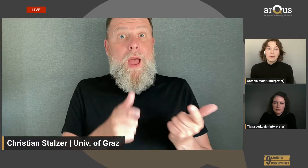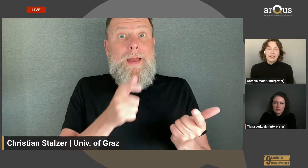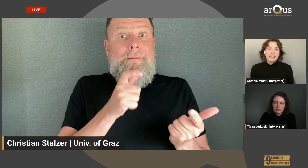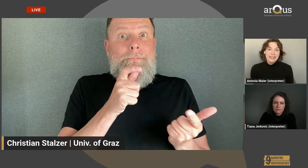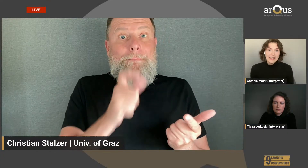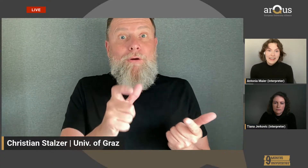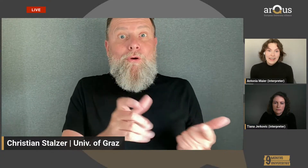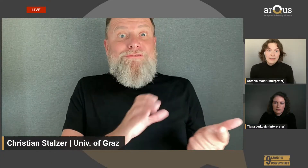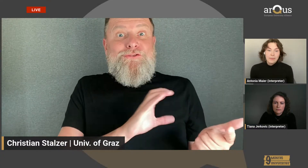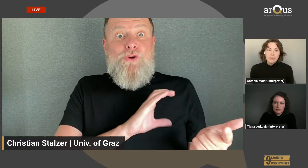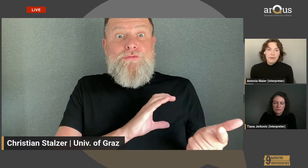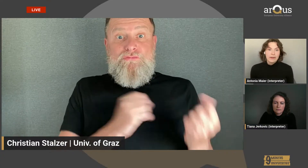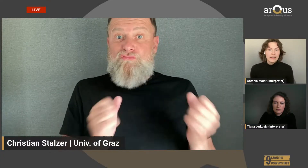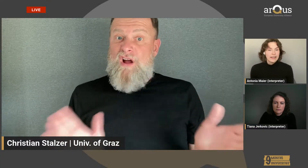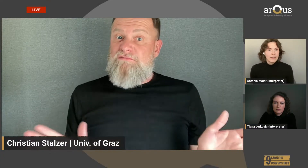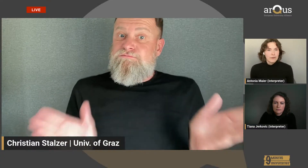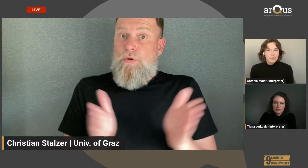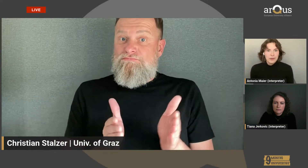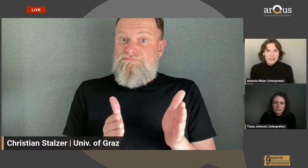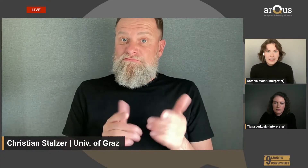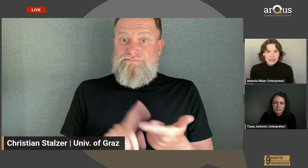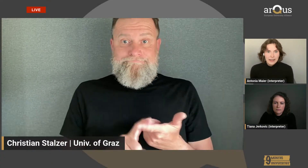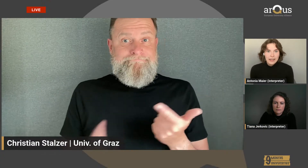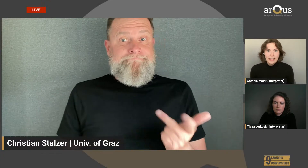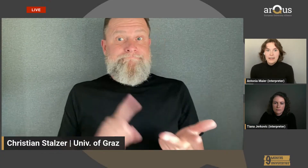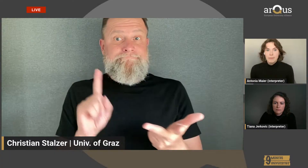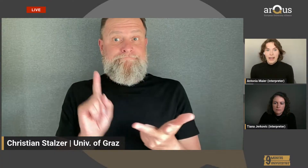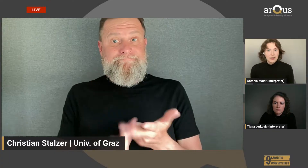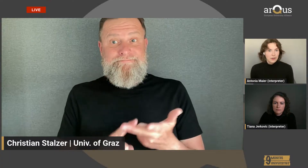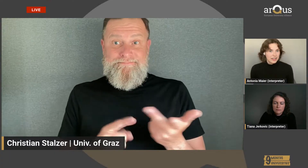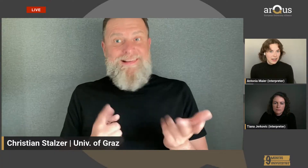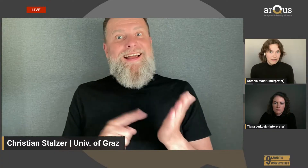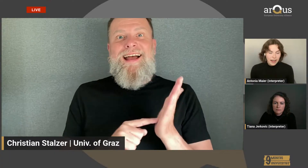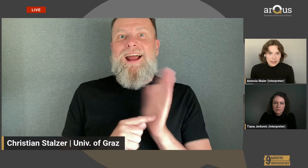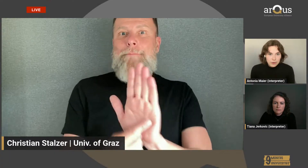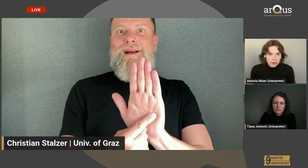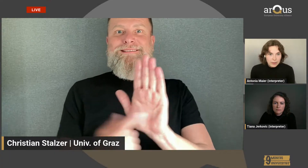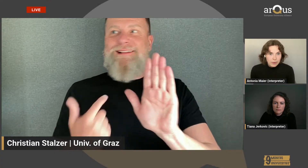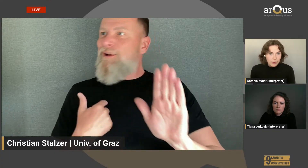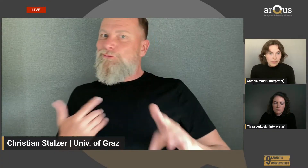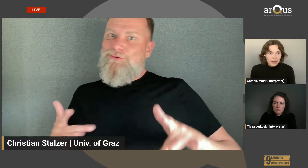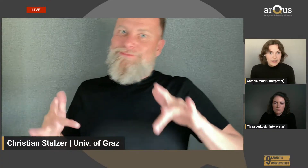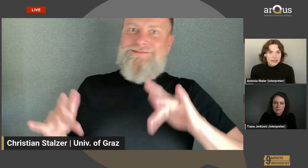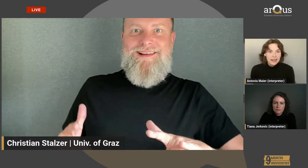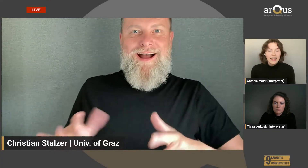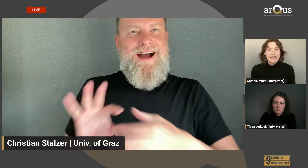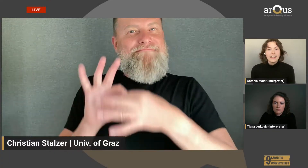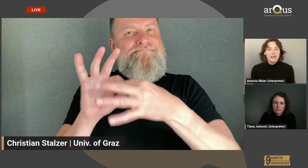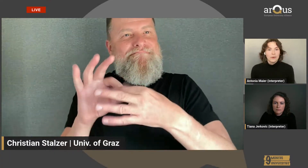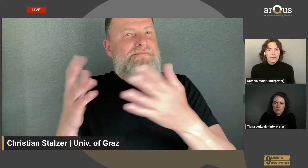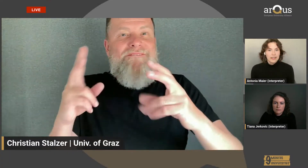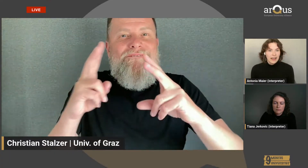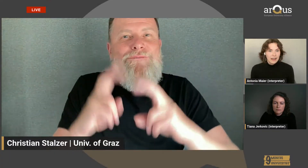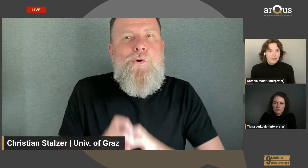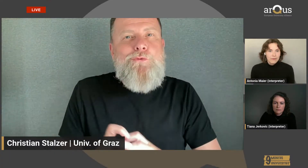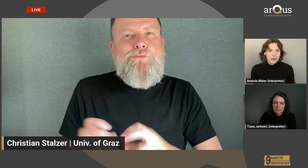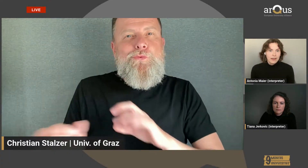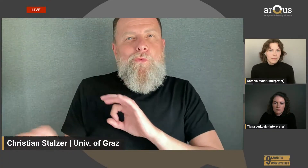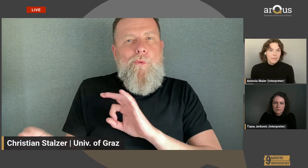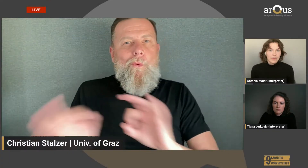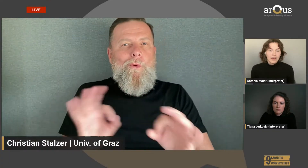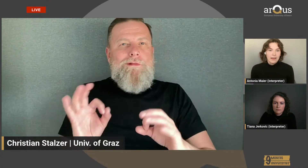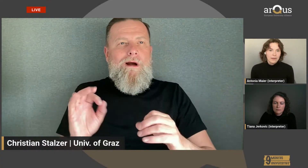So we see that people in the deaf community might not have high school diplomas, they don't